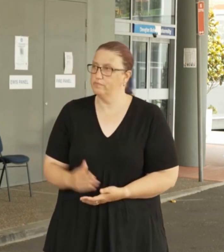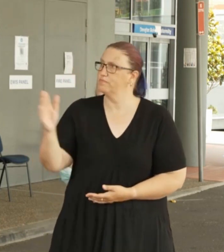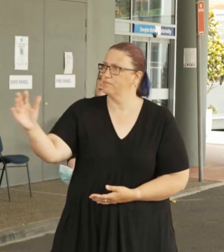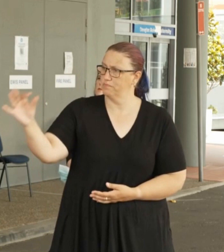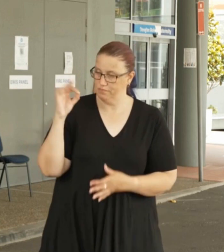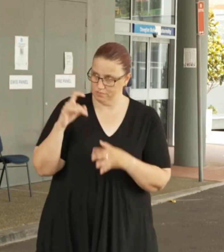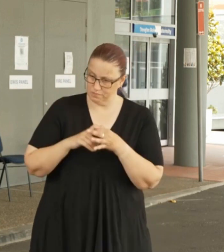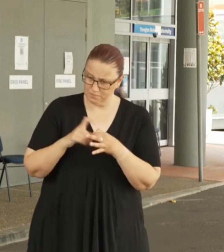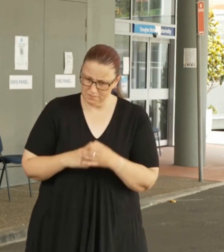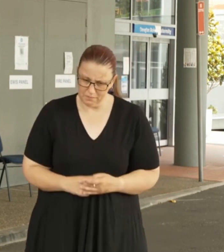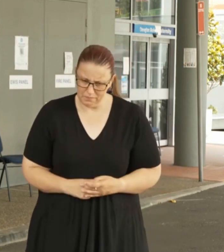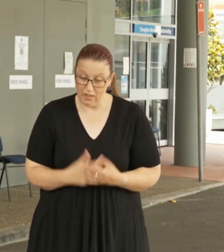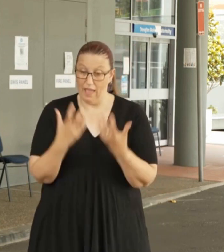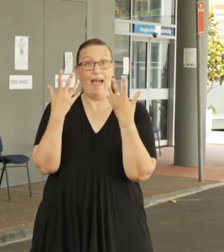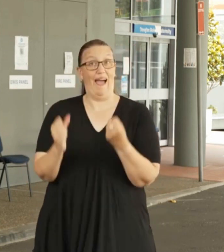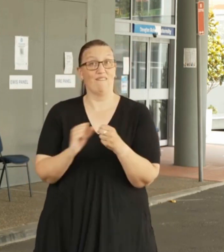Yeah.